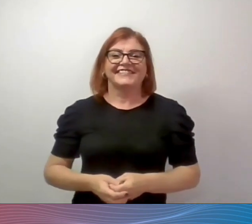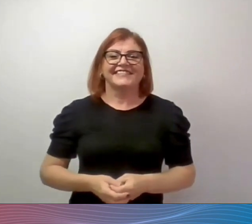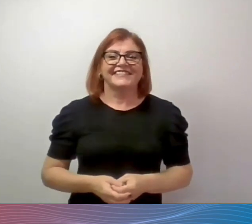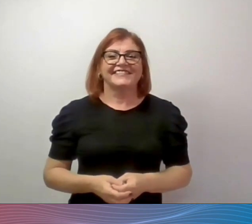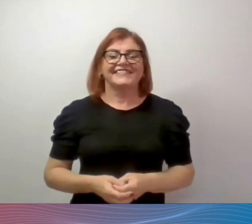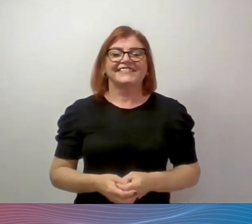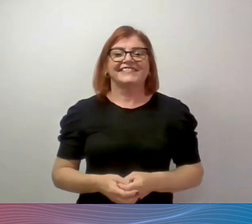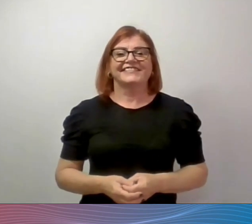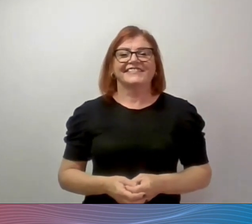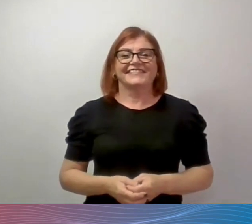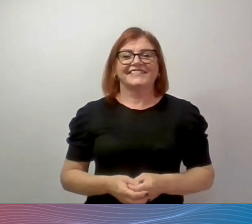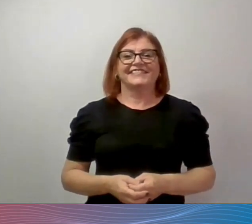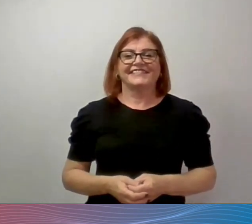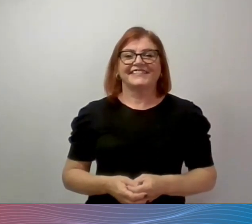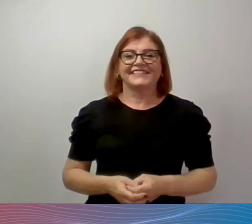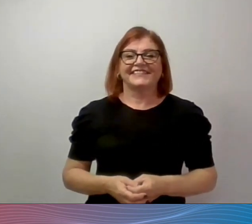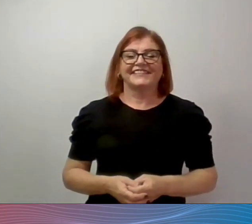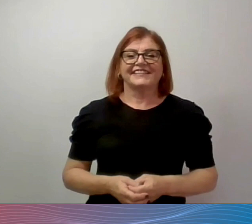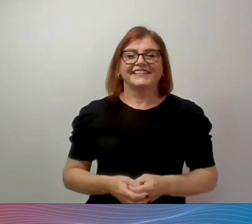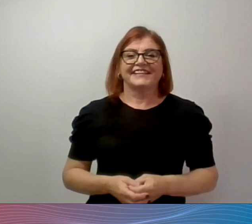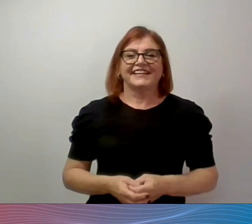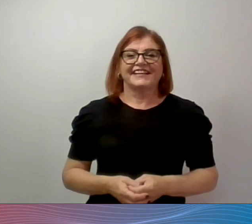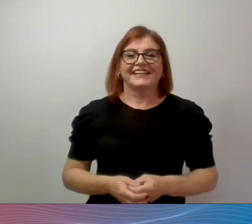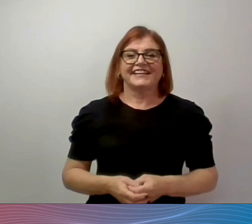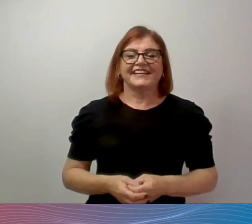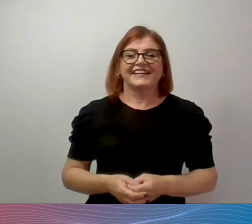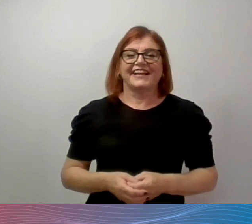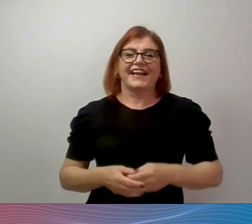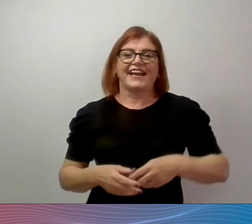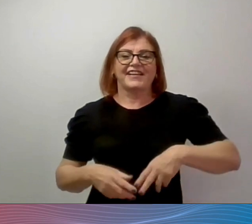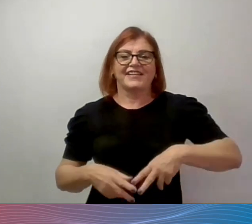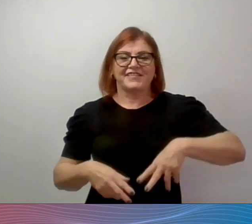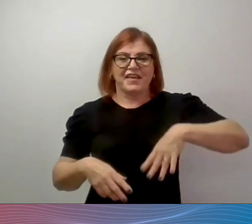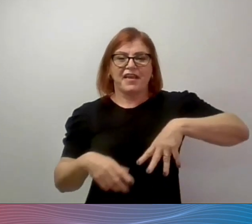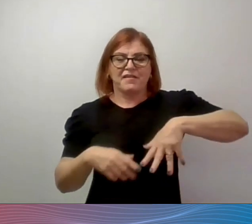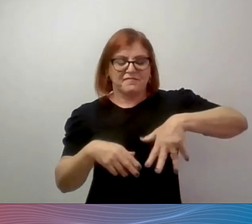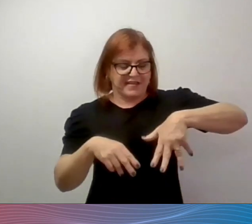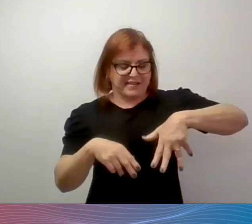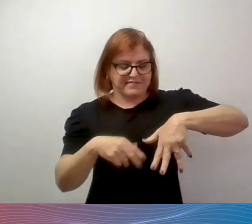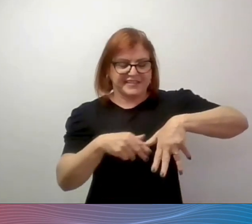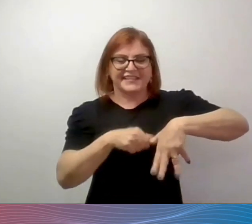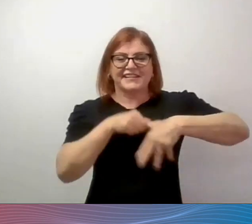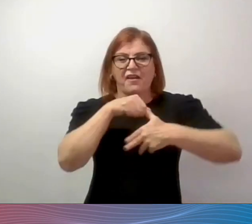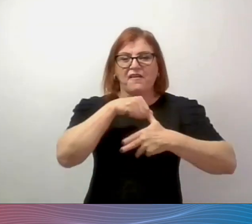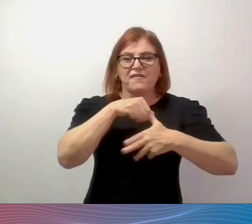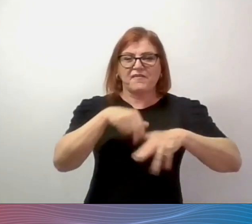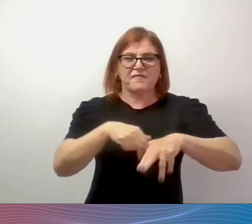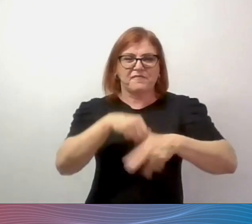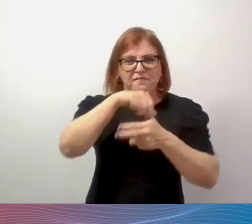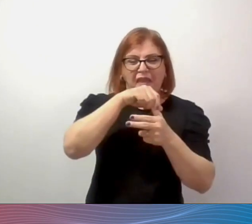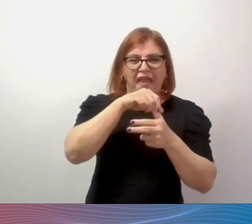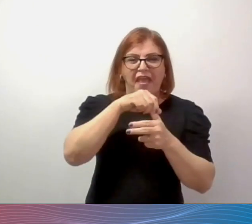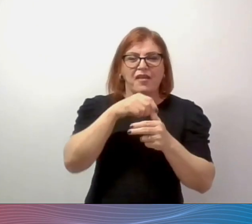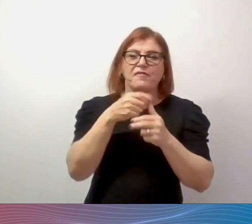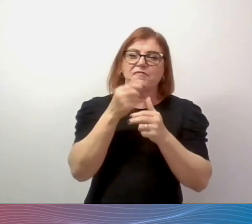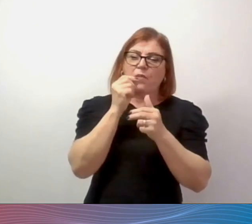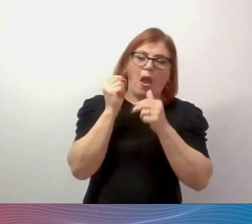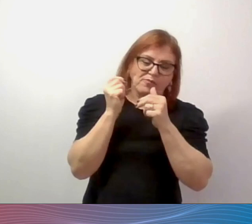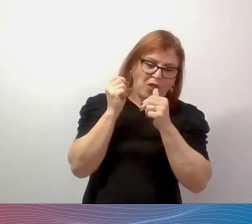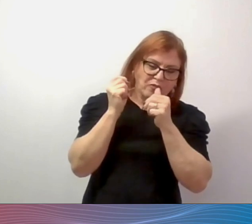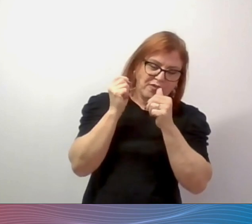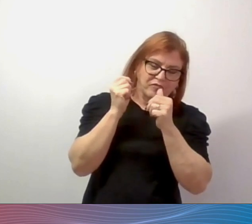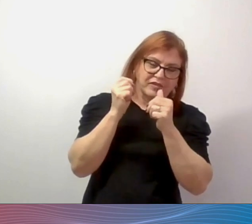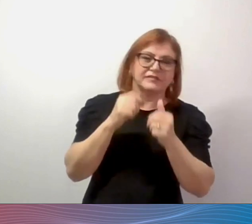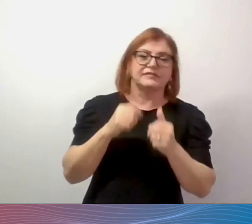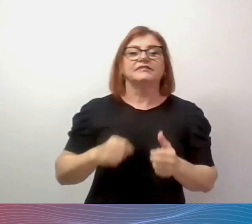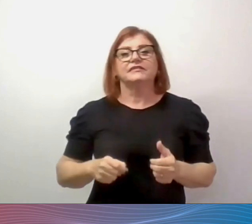já pega a banana com o pé. Banana. Then the monkey will take the banana with his feet. E volta a ser com